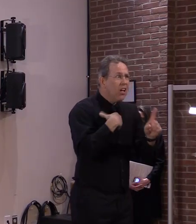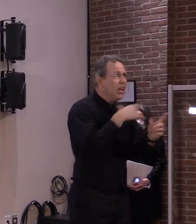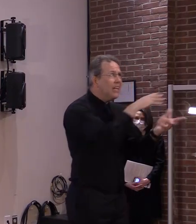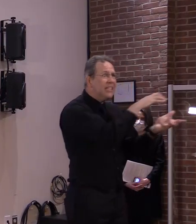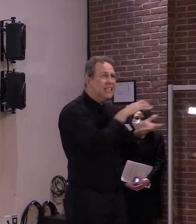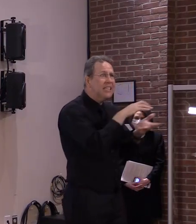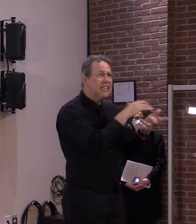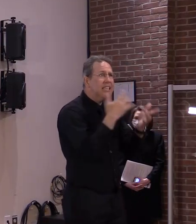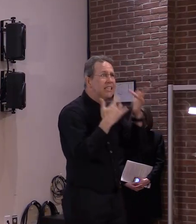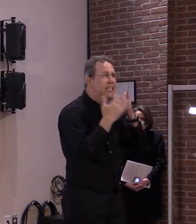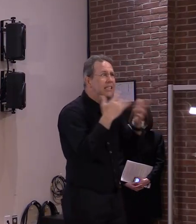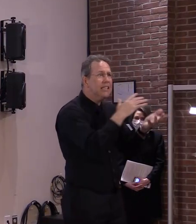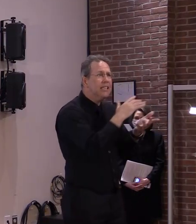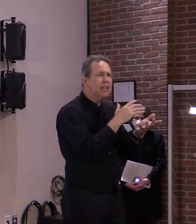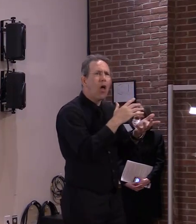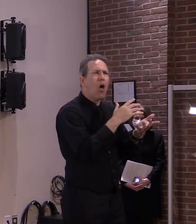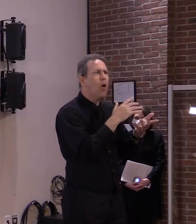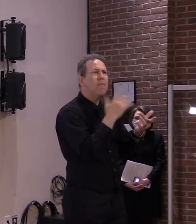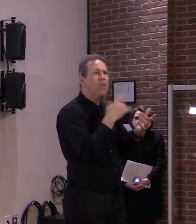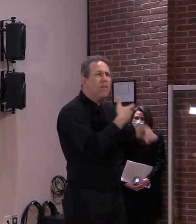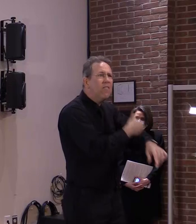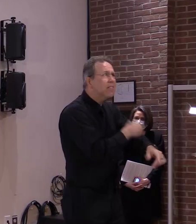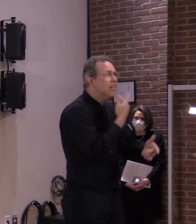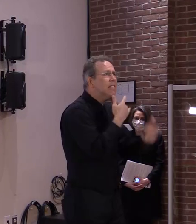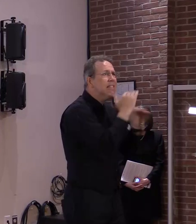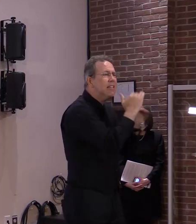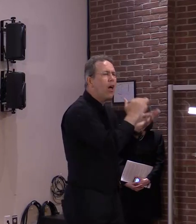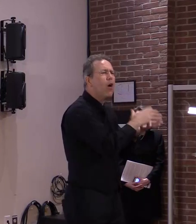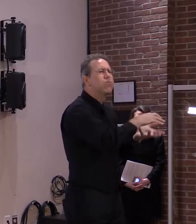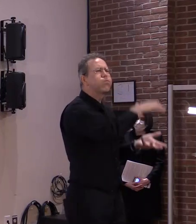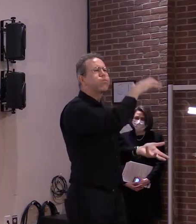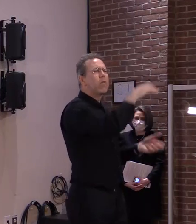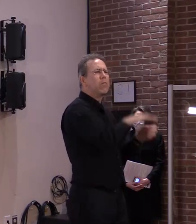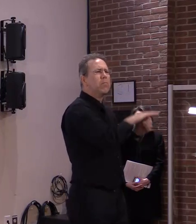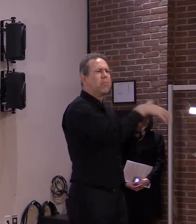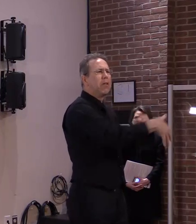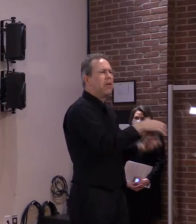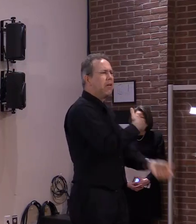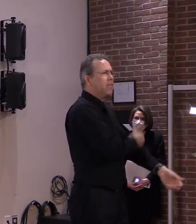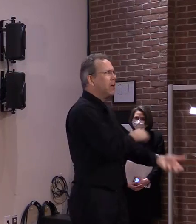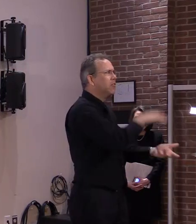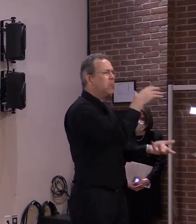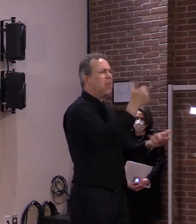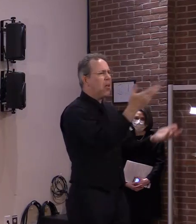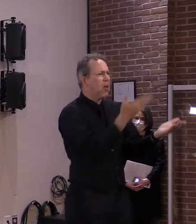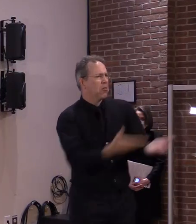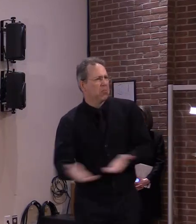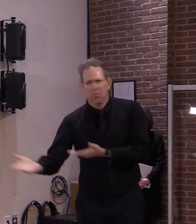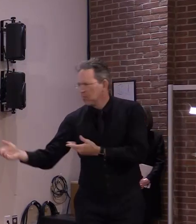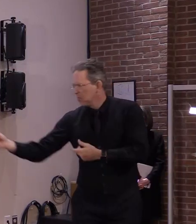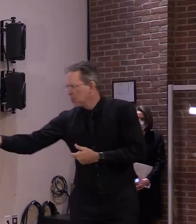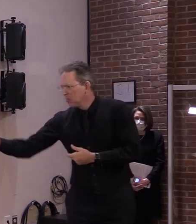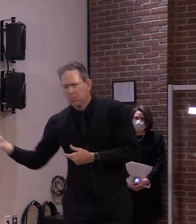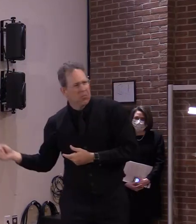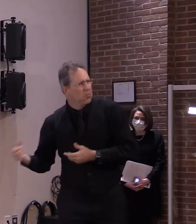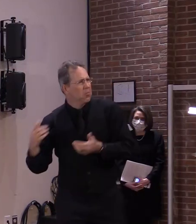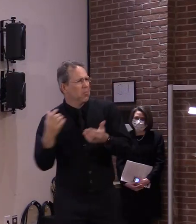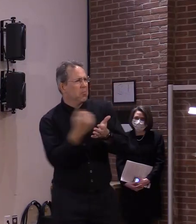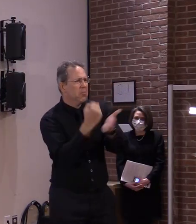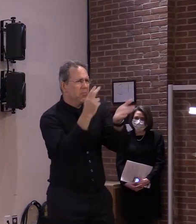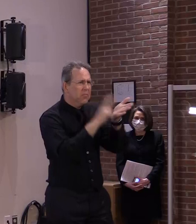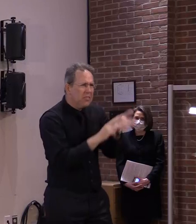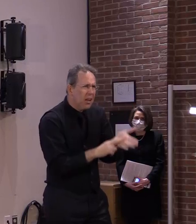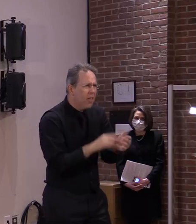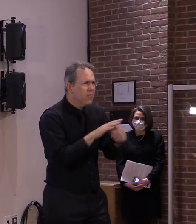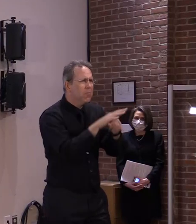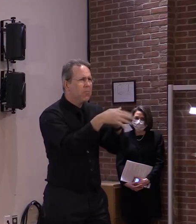16 and over can make an appointment. I appreciate all your patience and understanding to get us here. This is a tremendous public